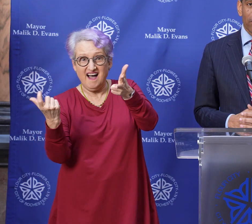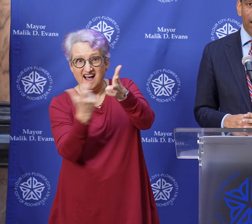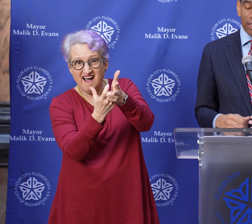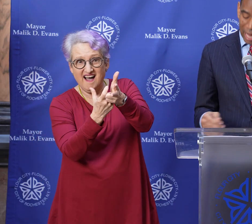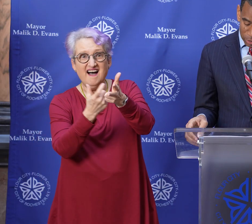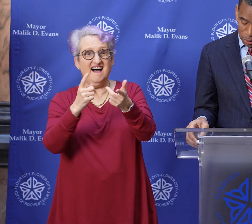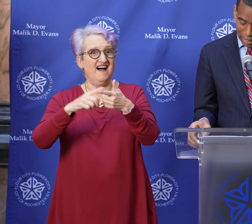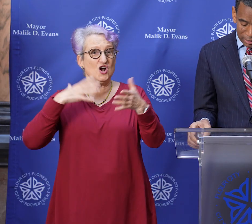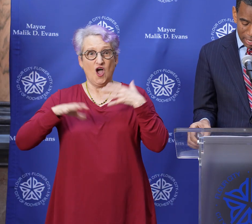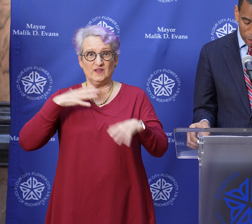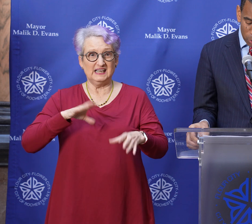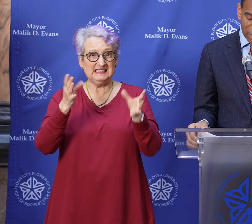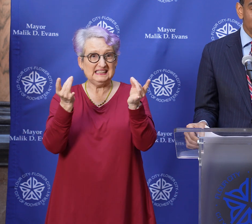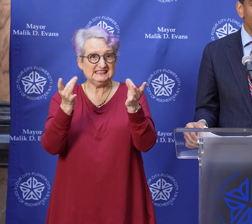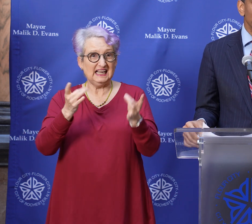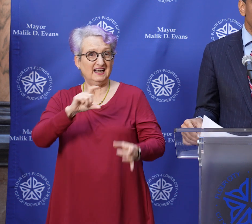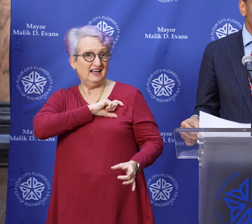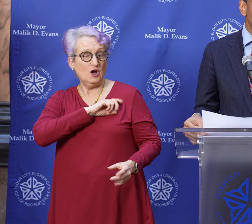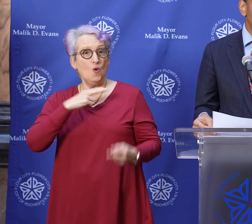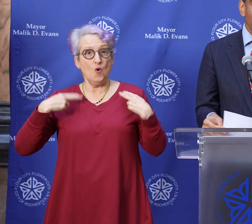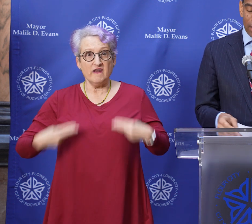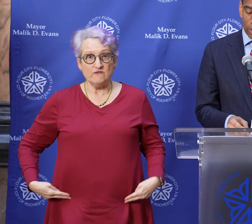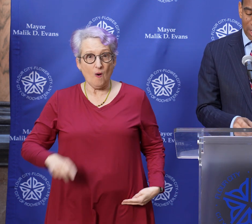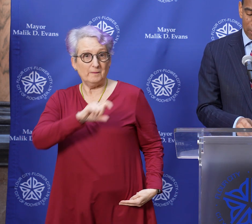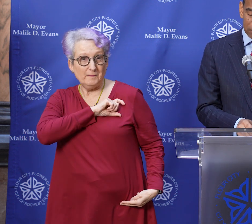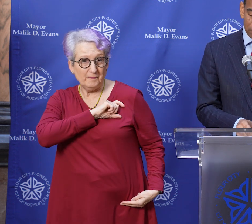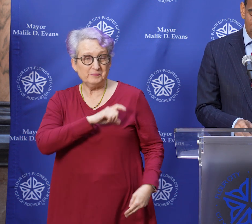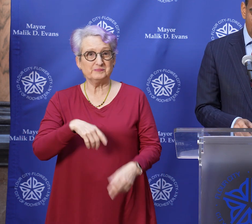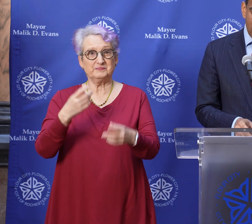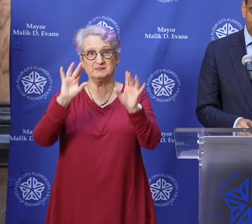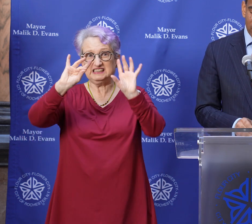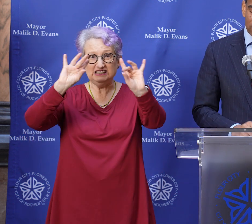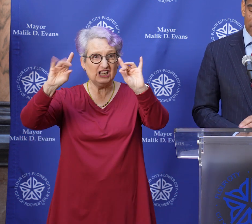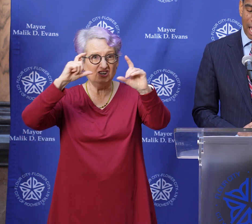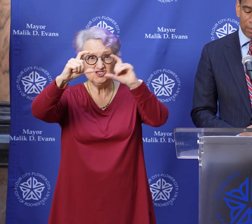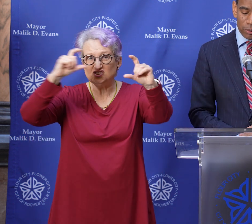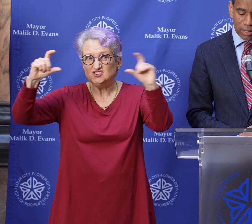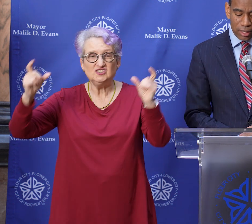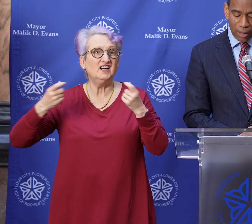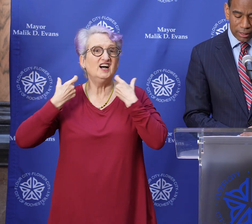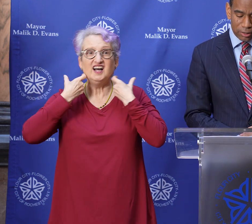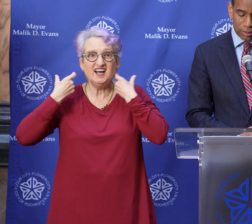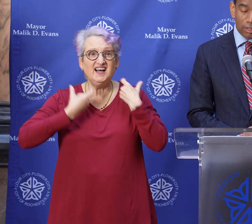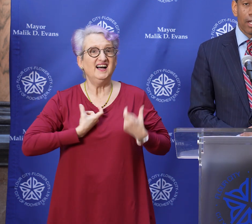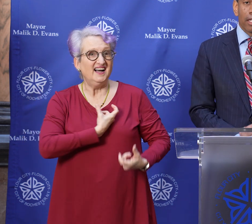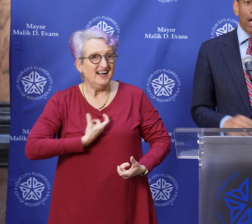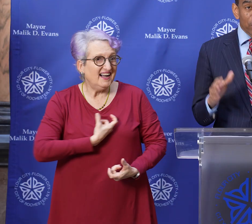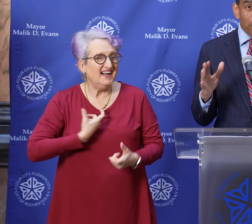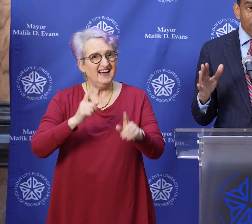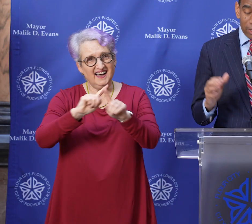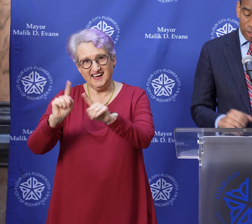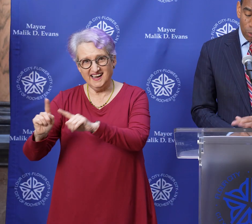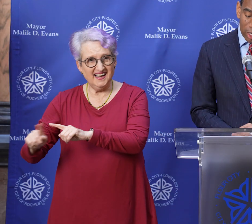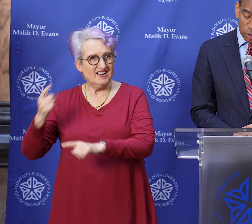everywhere. Tattoos, like I said, clothing, stickers, jewelry, you name it. And it has become synonymous with the city of Rochester. Now,